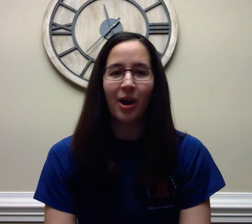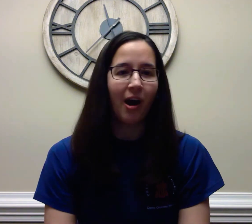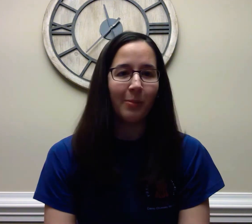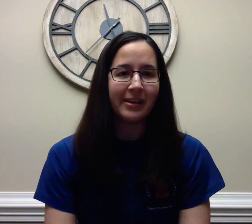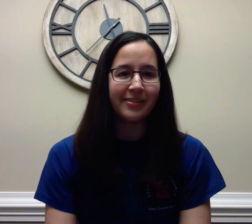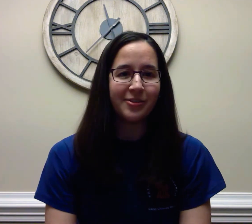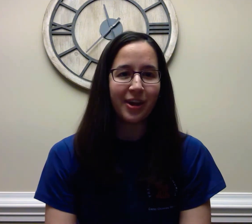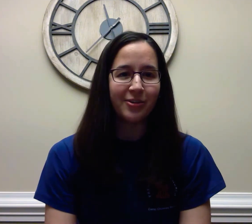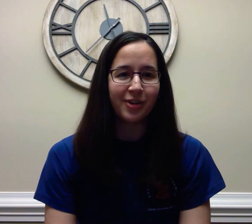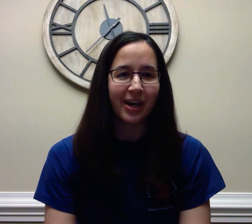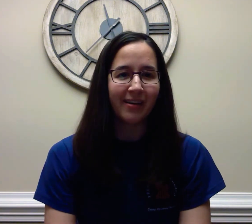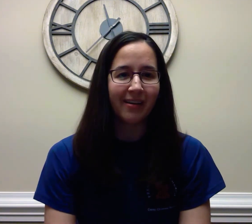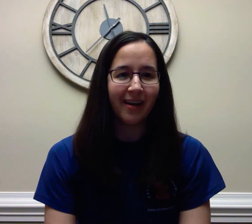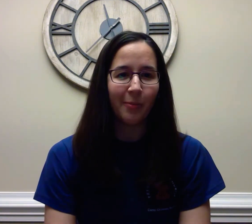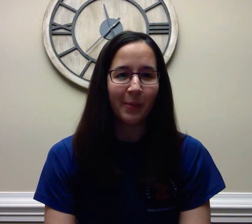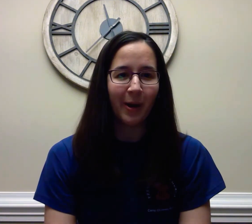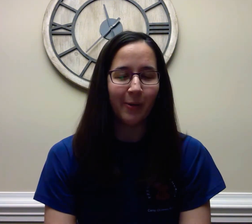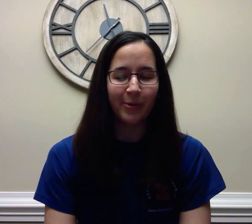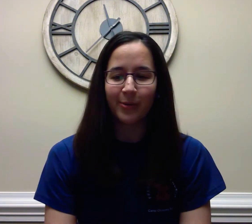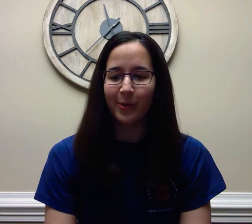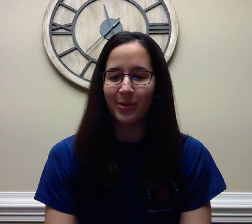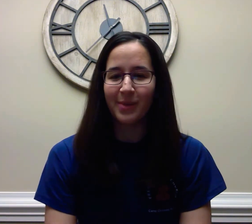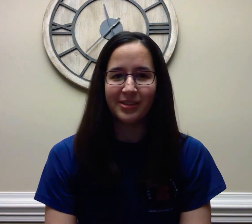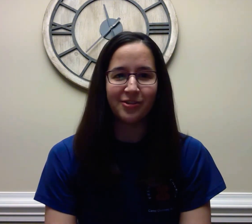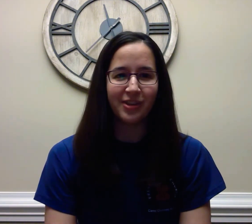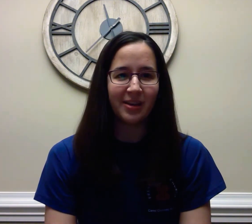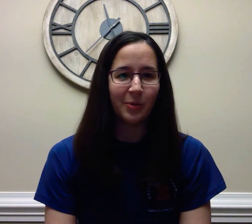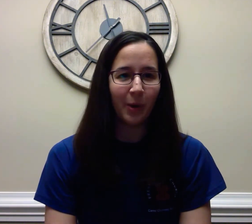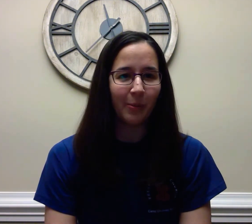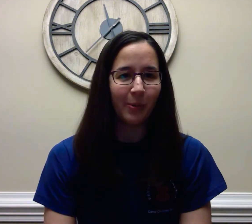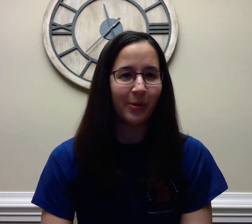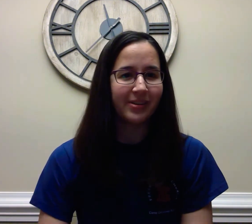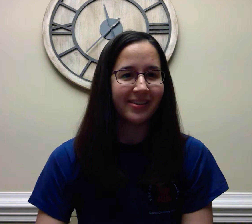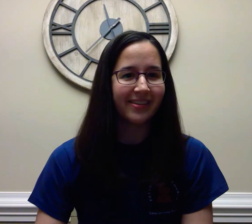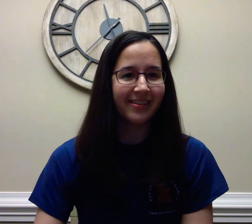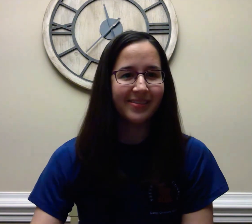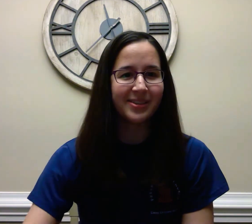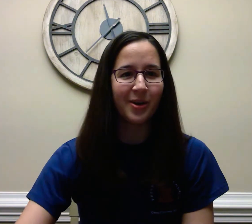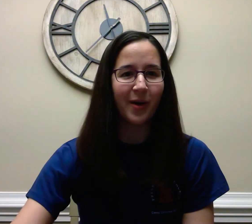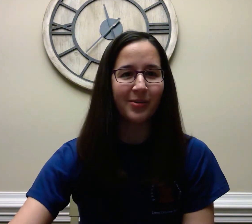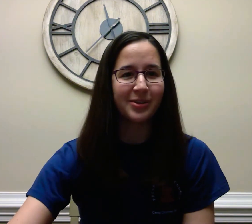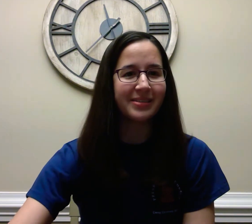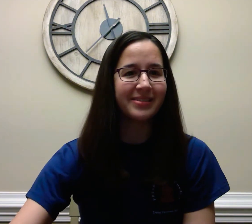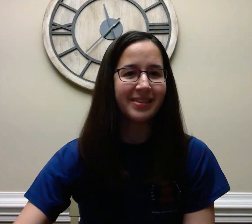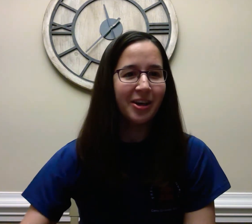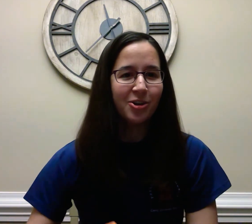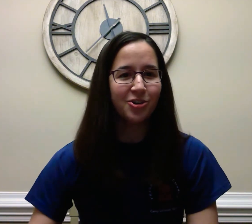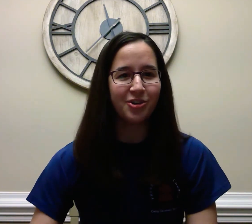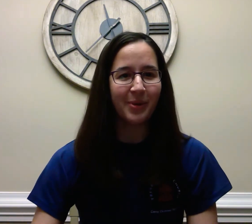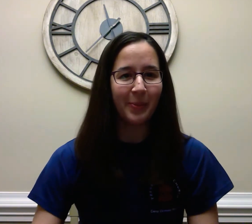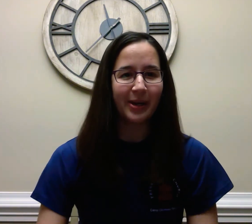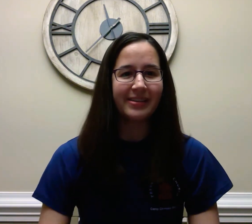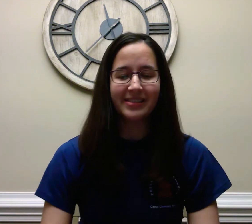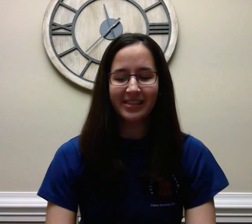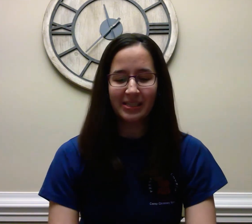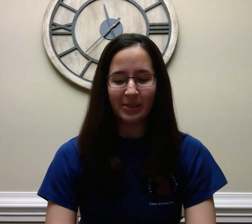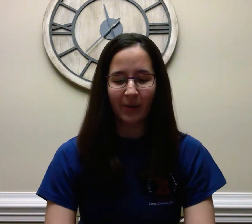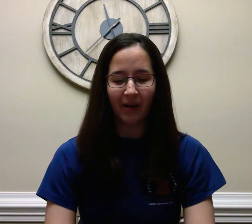hobby and try to help him out with a message that he would probably want to go out to his church members. So